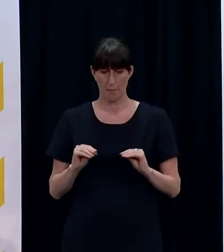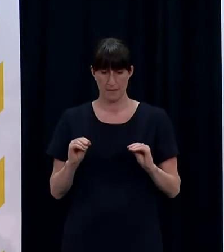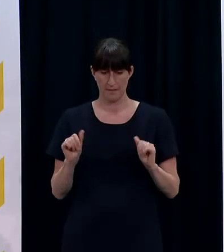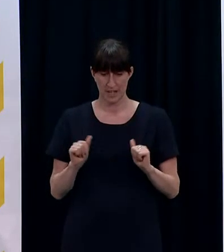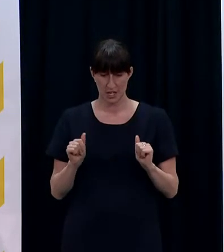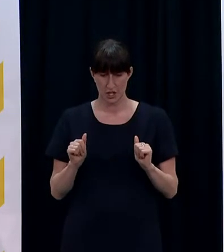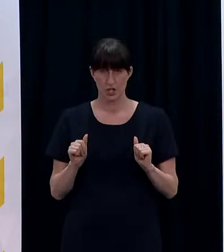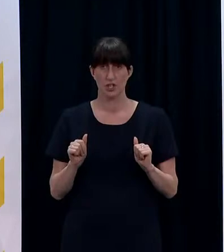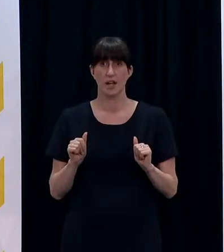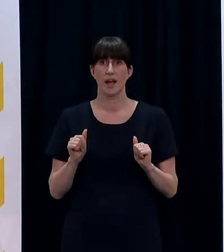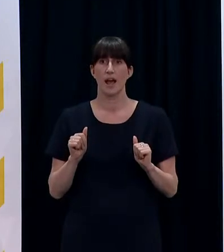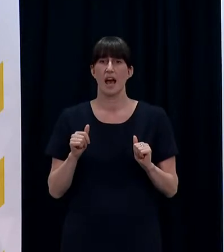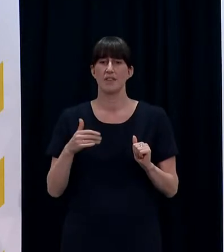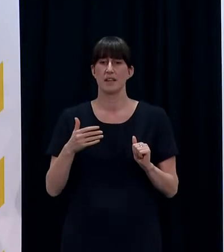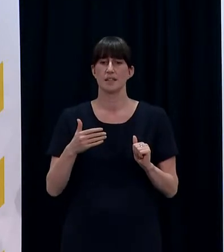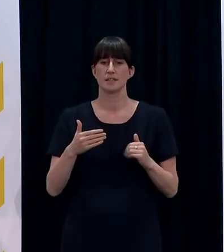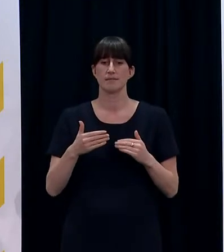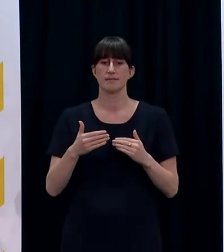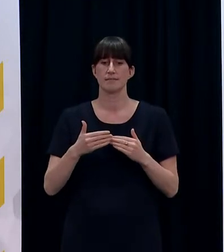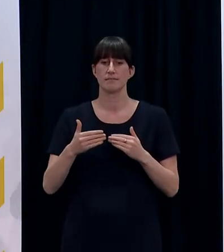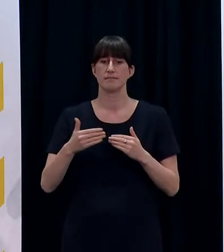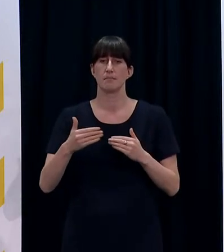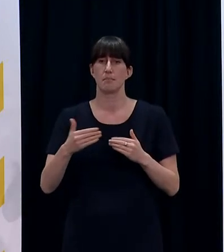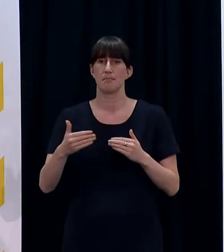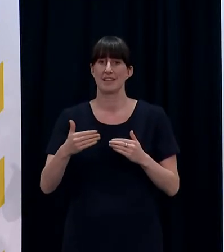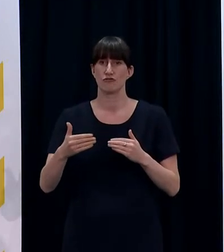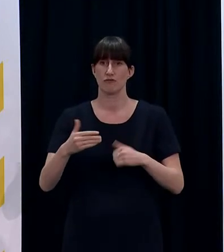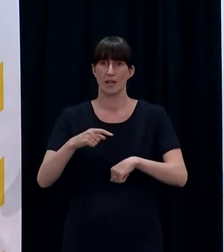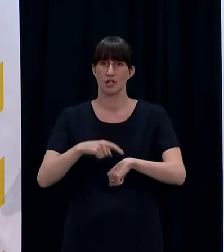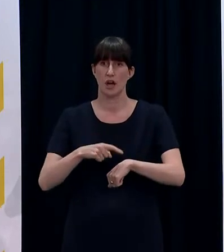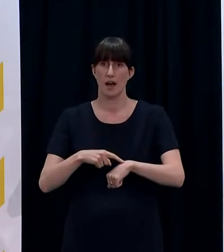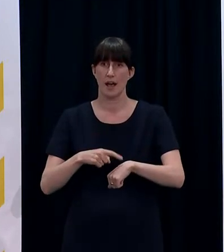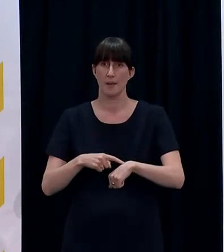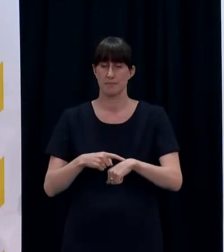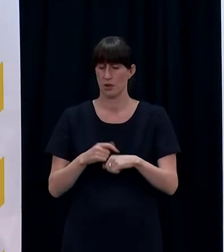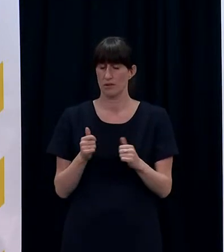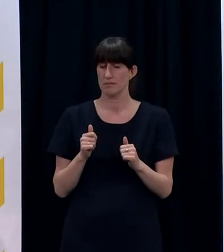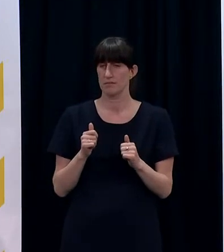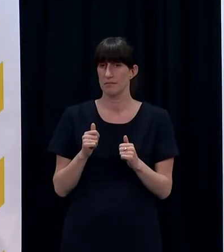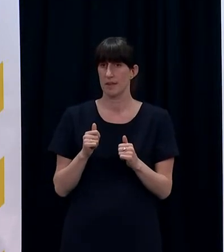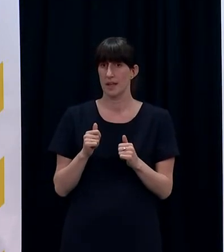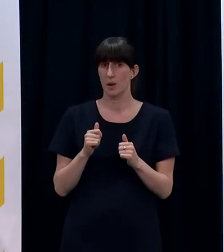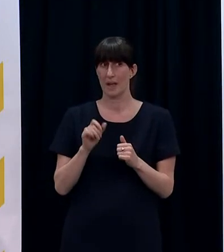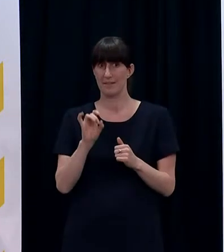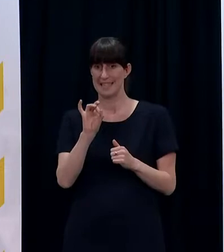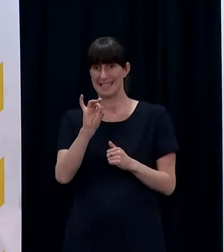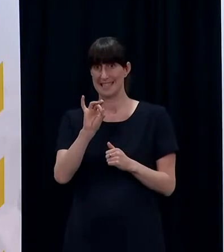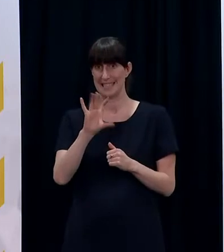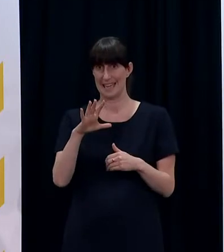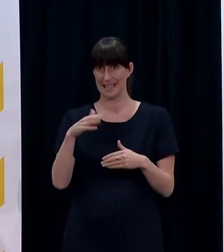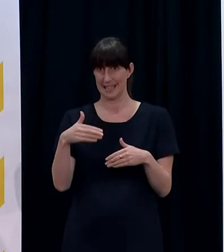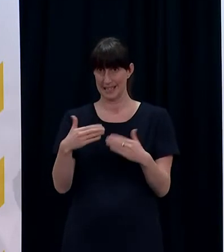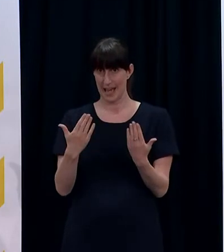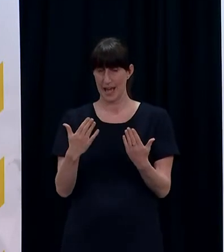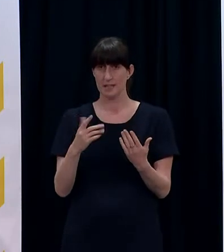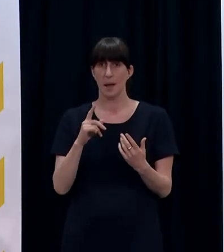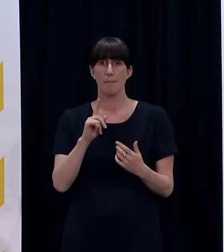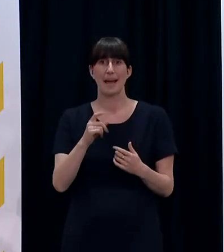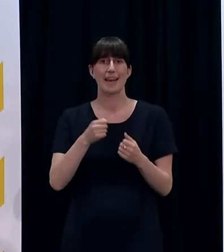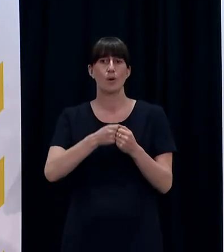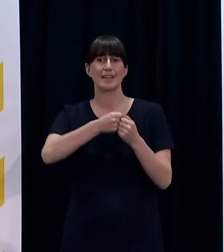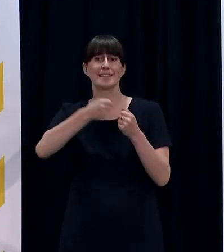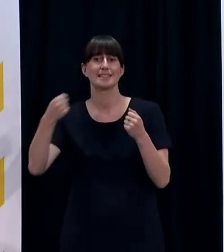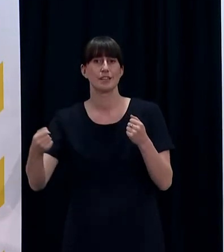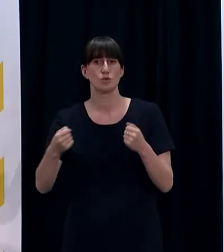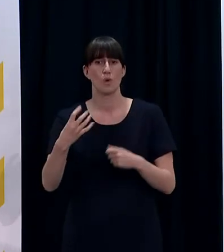and then there's been a buffer, and we've applied this since the beginning of 10 days. We've extended that buffer period